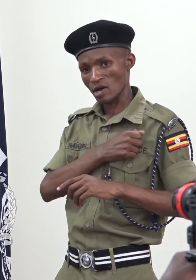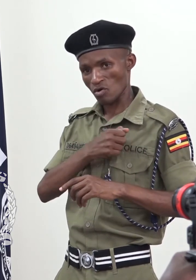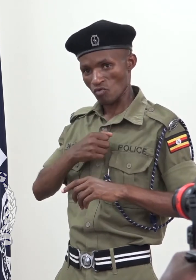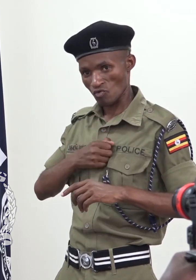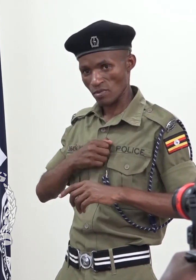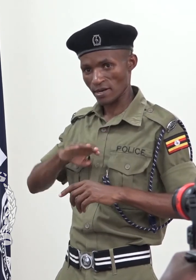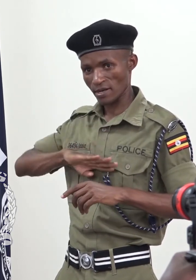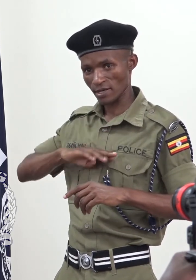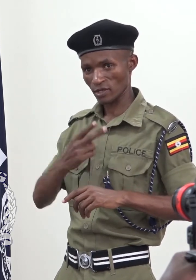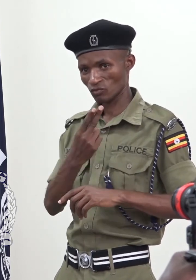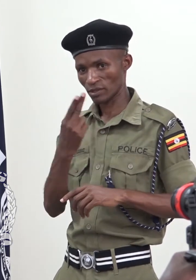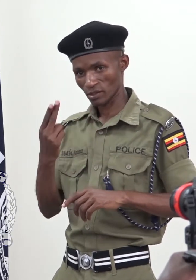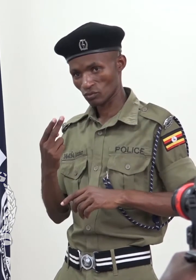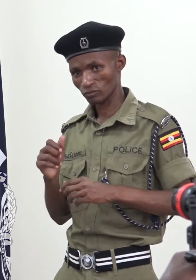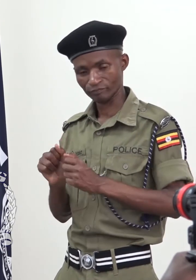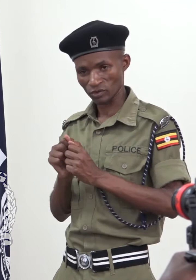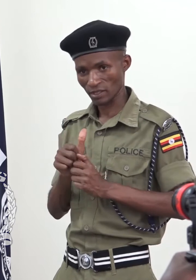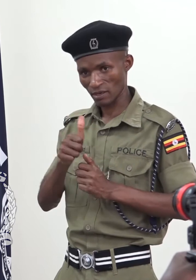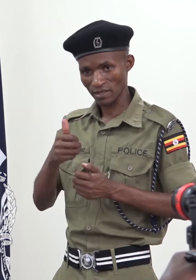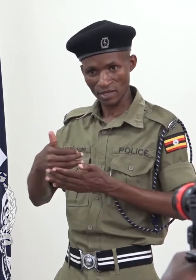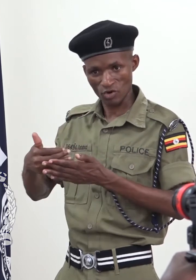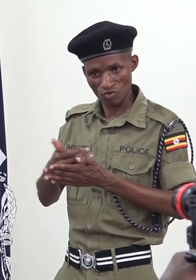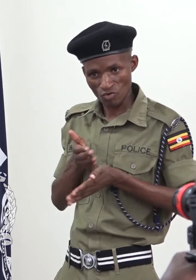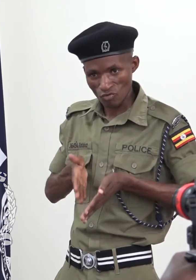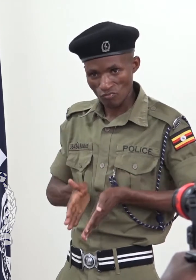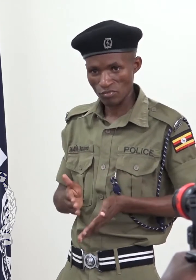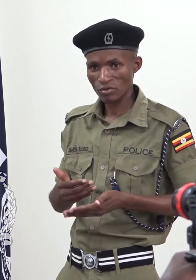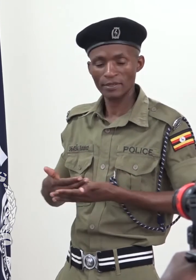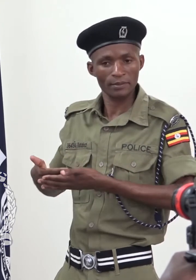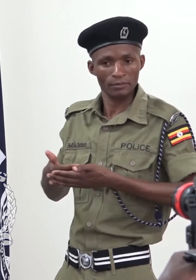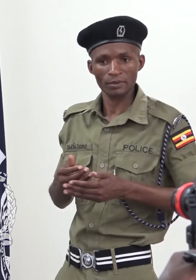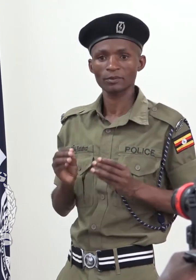with a newly born baby boy.